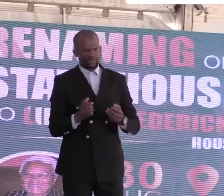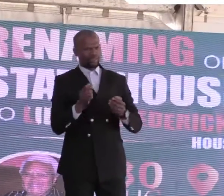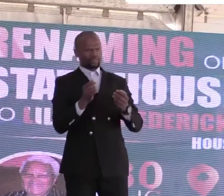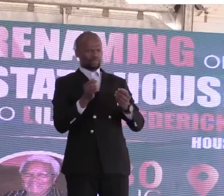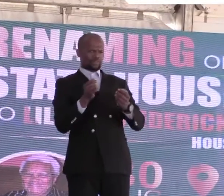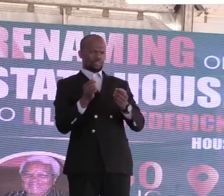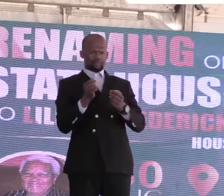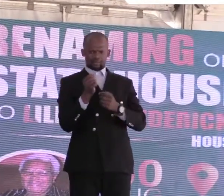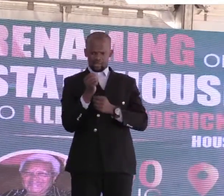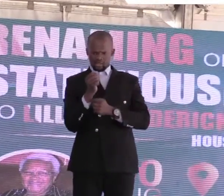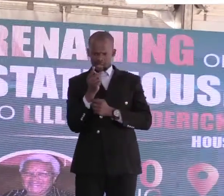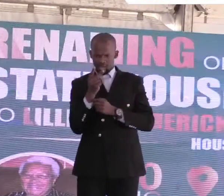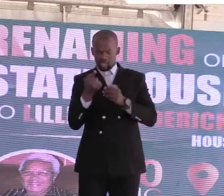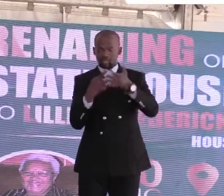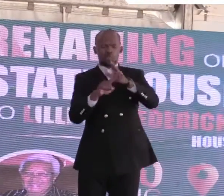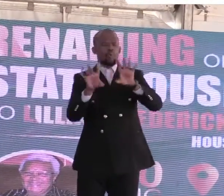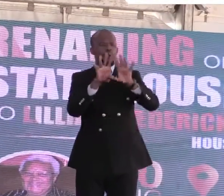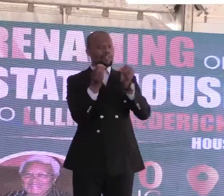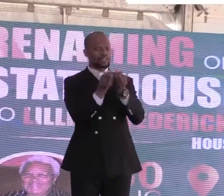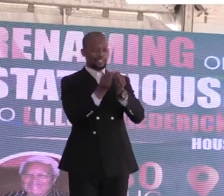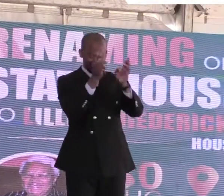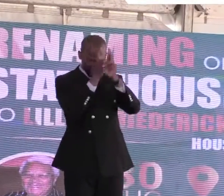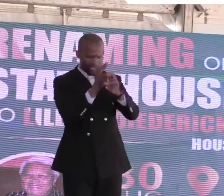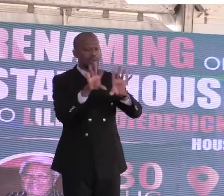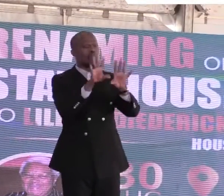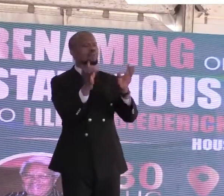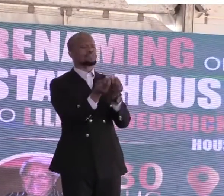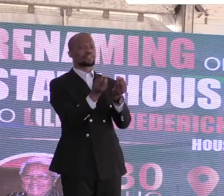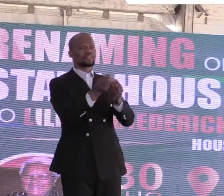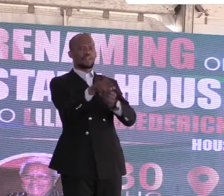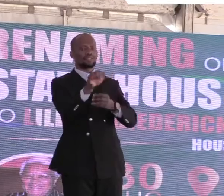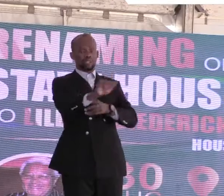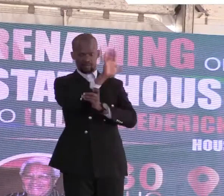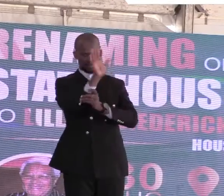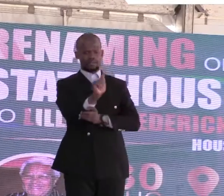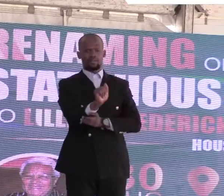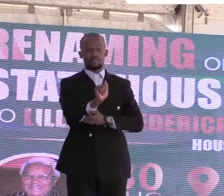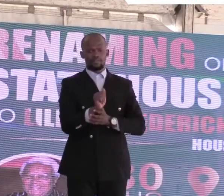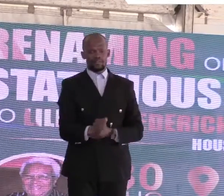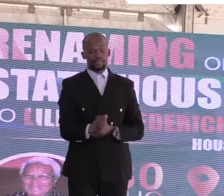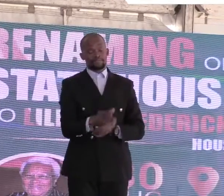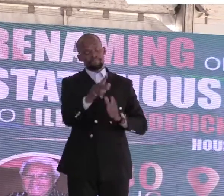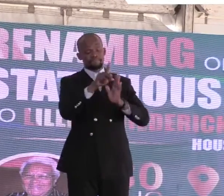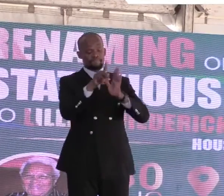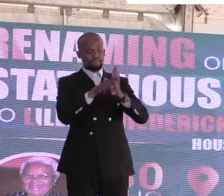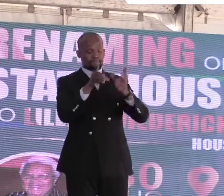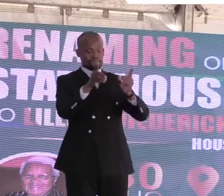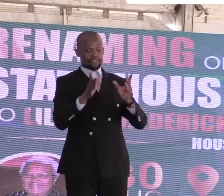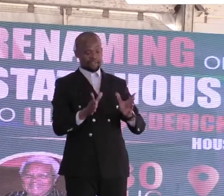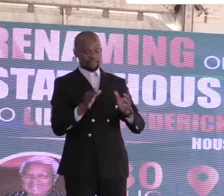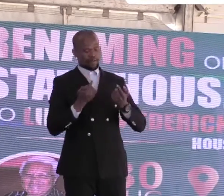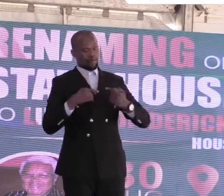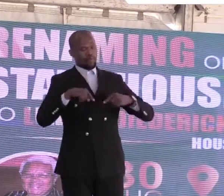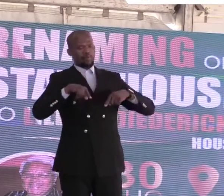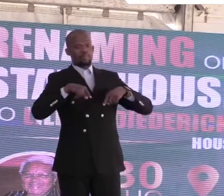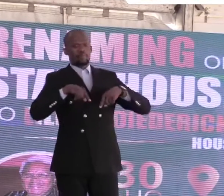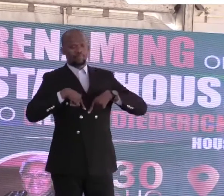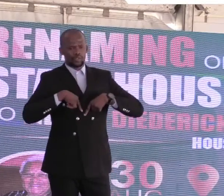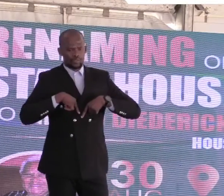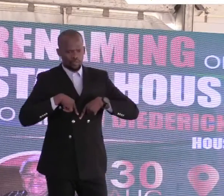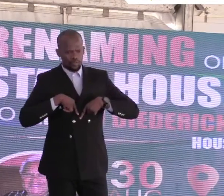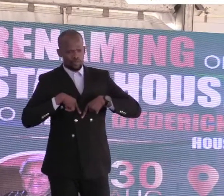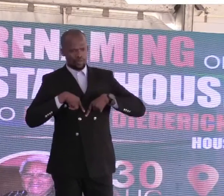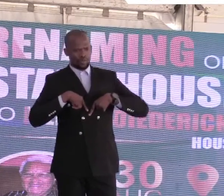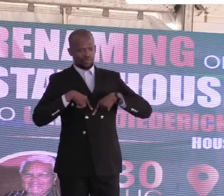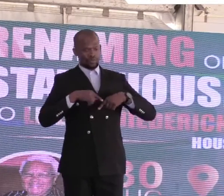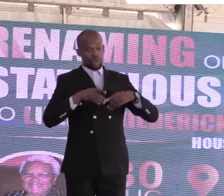non-sexist, a democratic and prosperous South Africa. Indeed, Program Director, we are